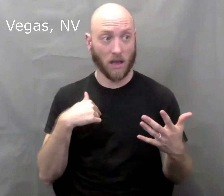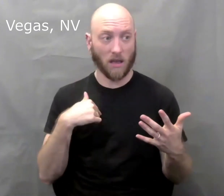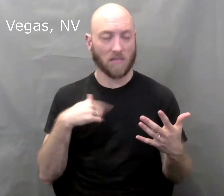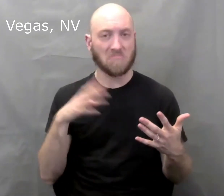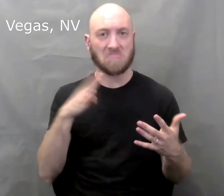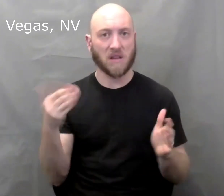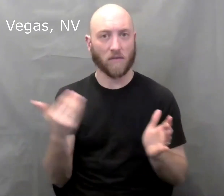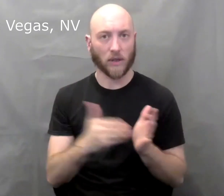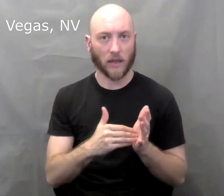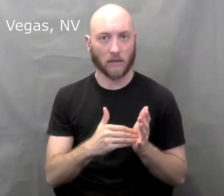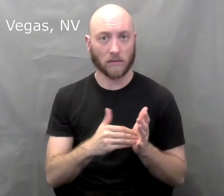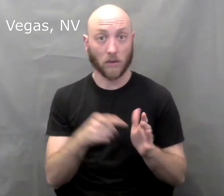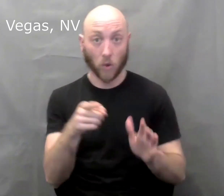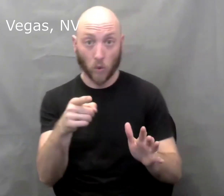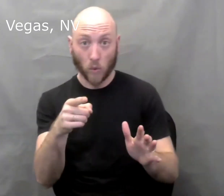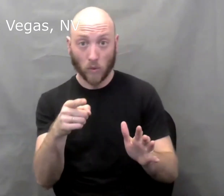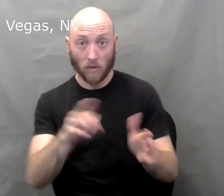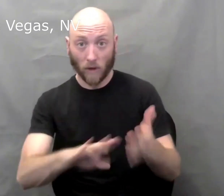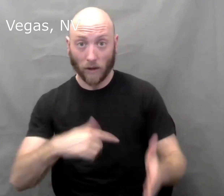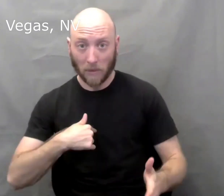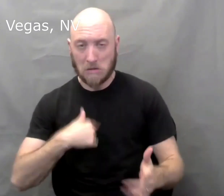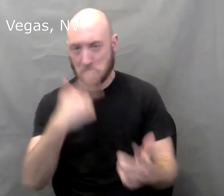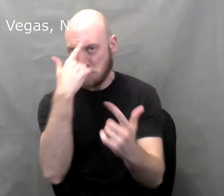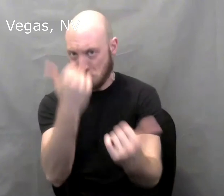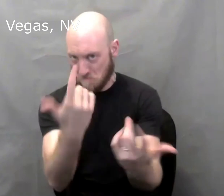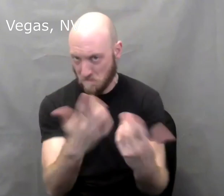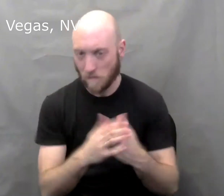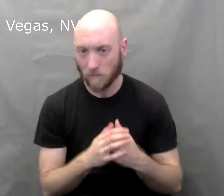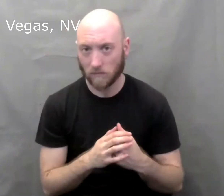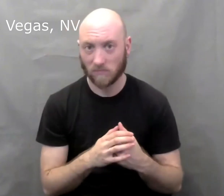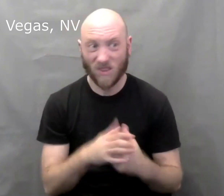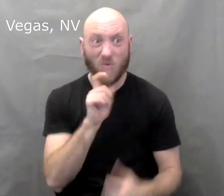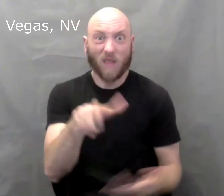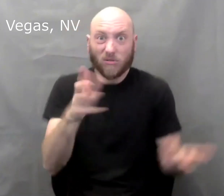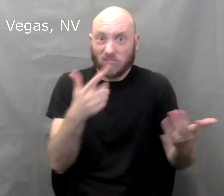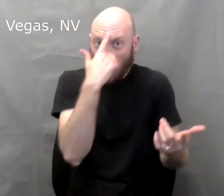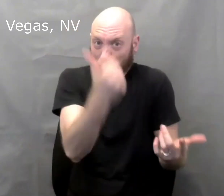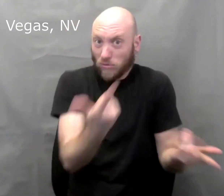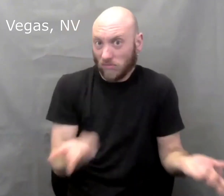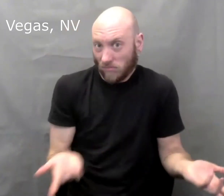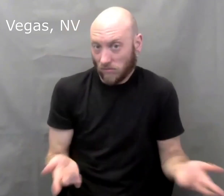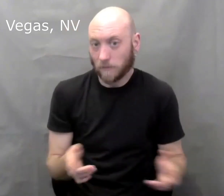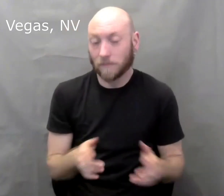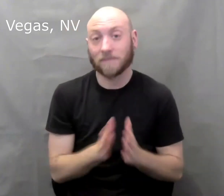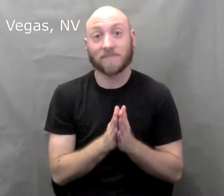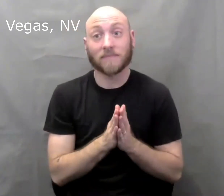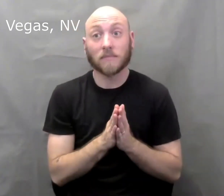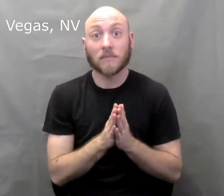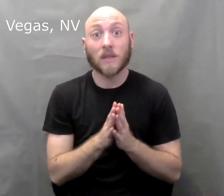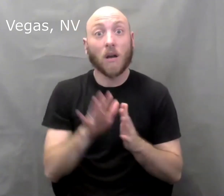You can decide whether or not you want to forgive me, and you don't have to. And once I started to understand that no